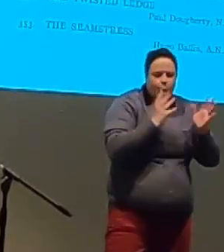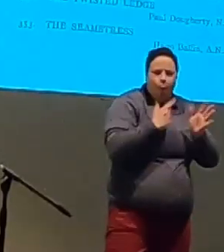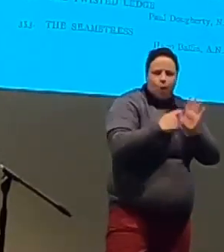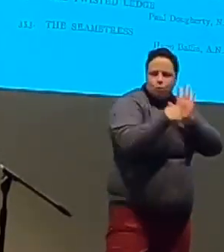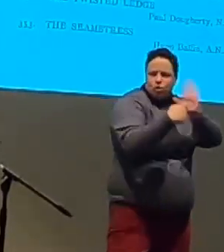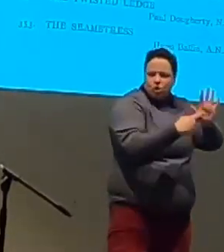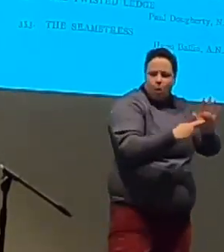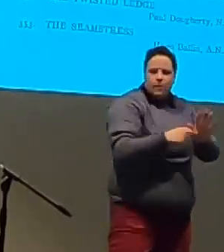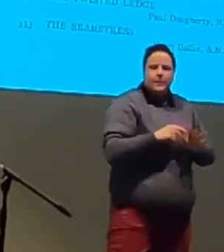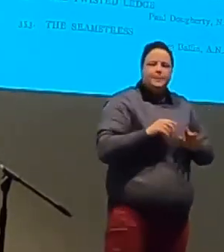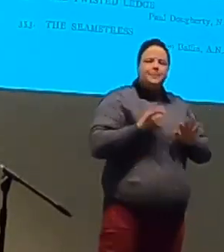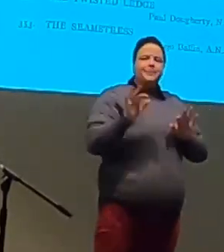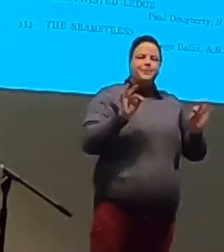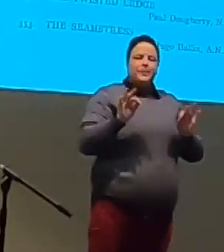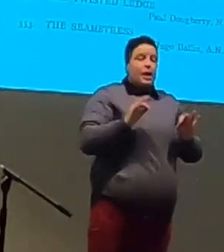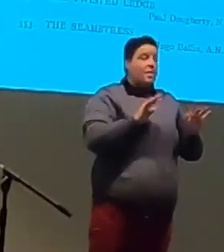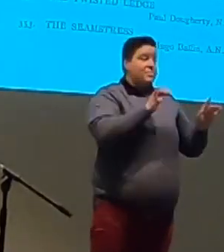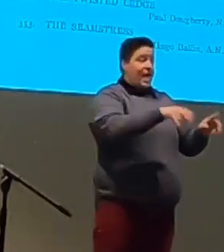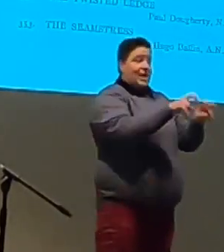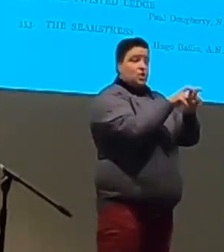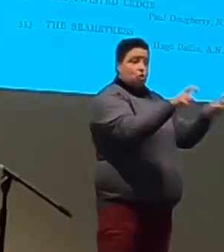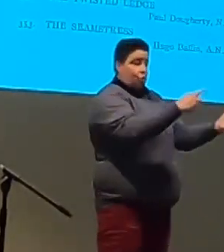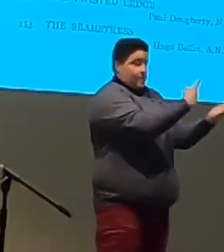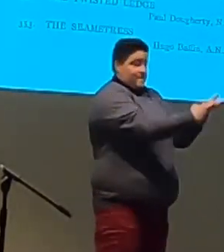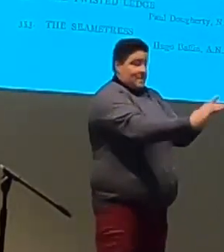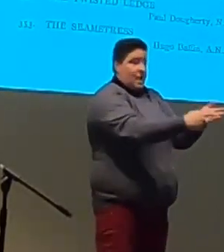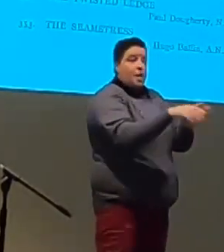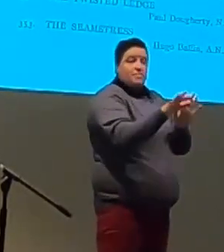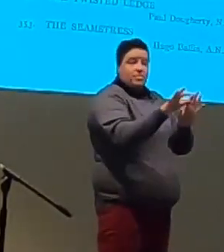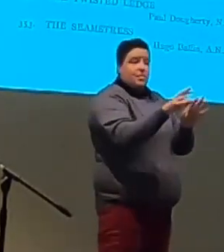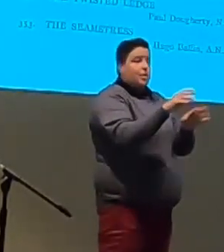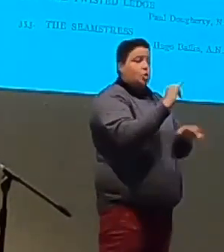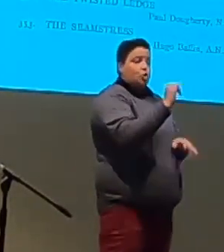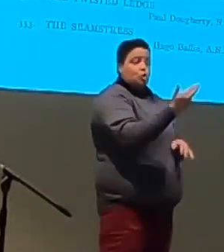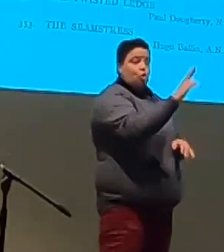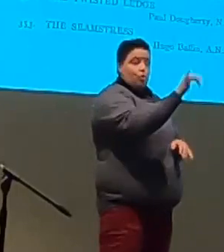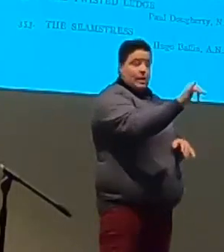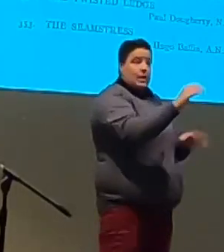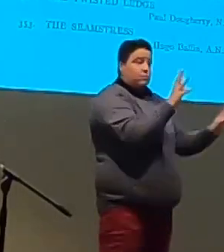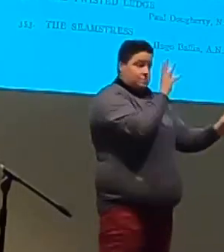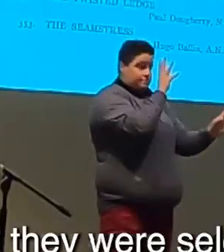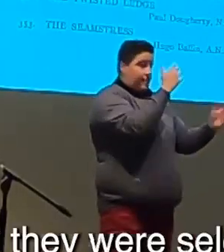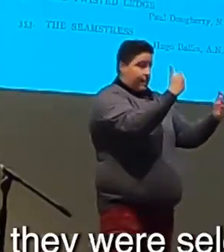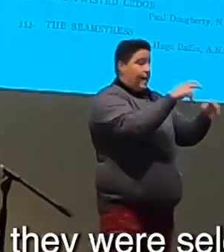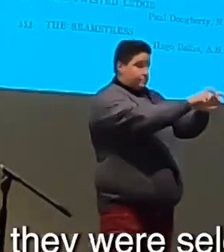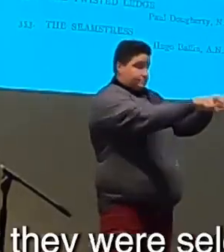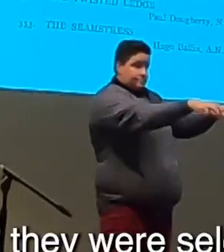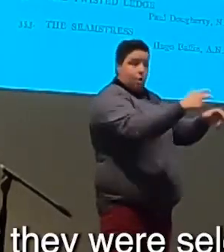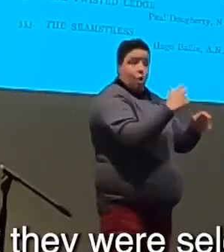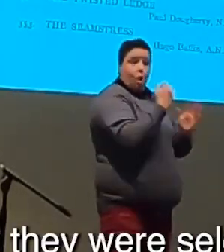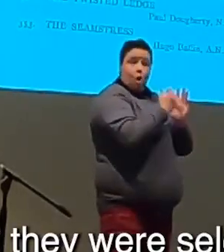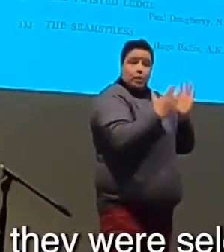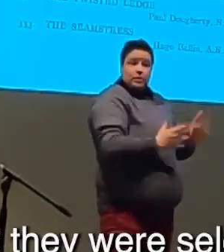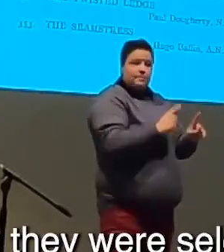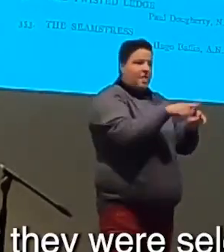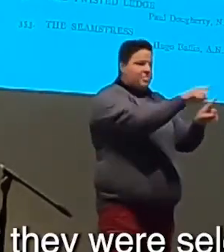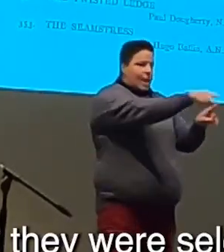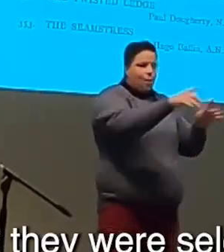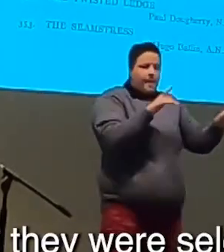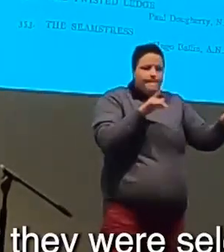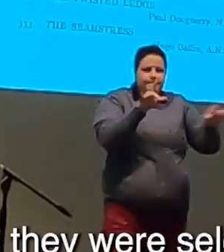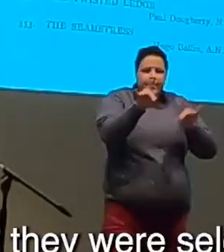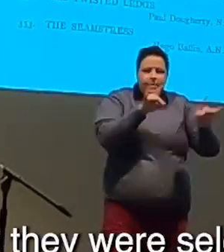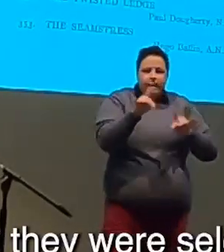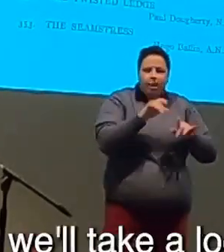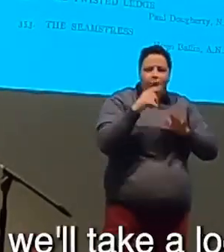Not only was the jury selected, the jury was made up of artists, but they were selecting art that looked